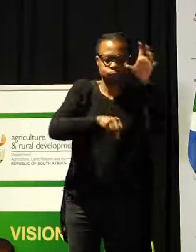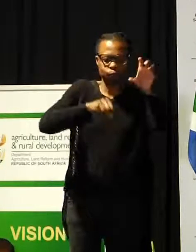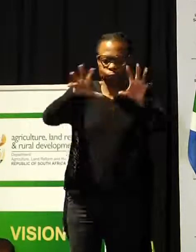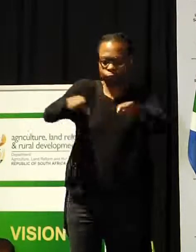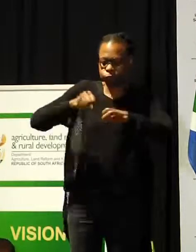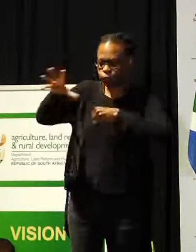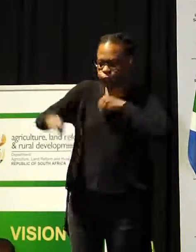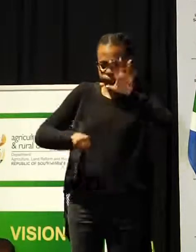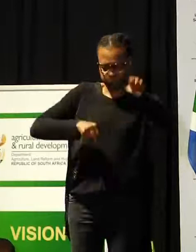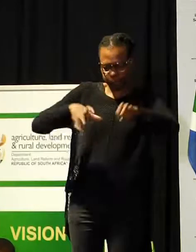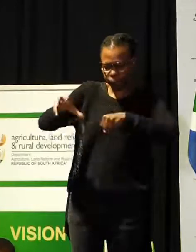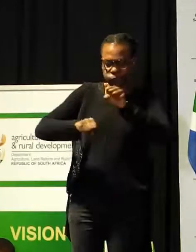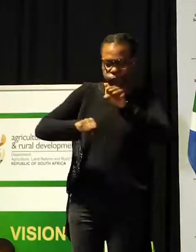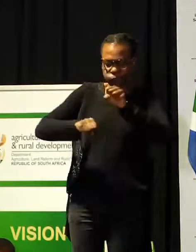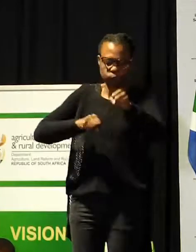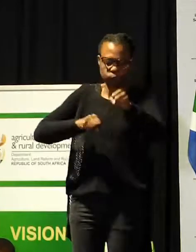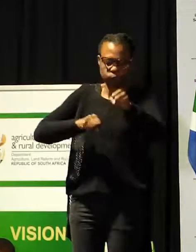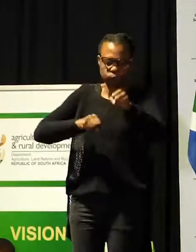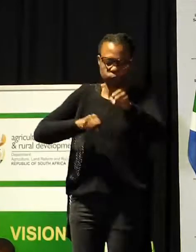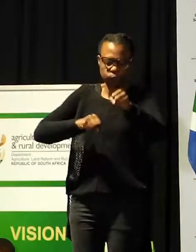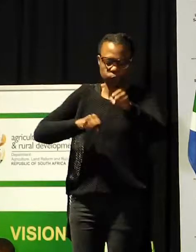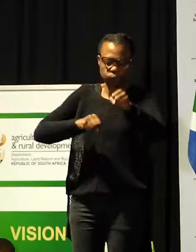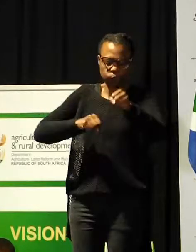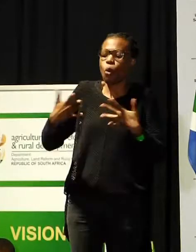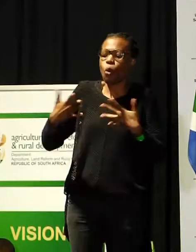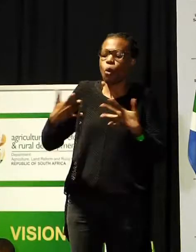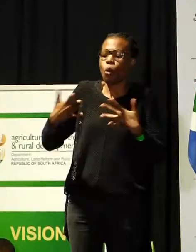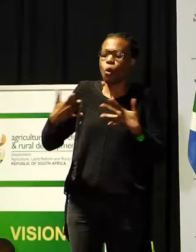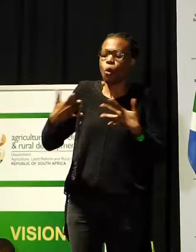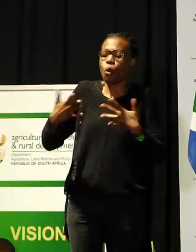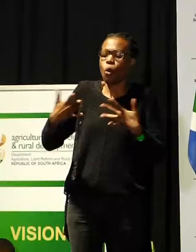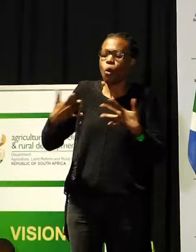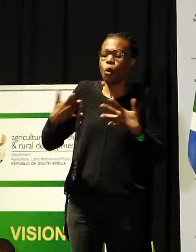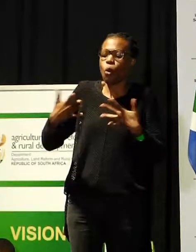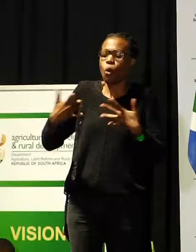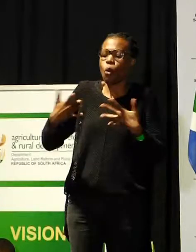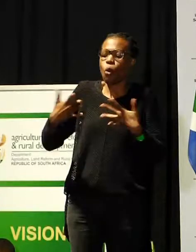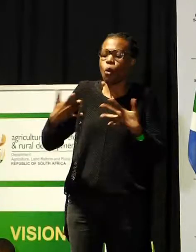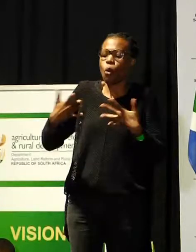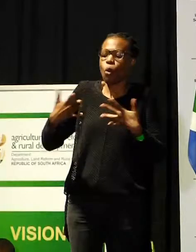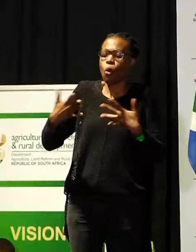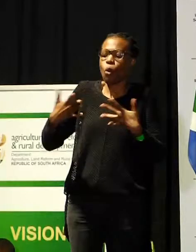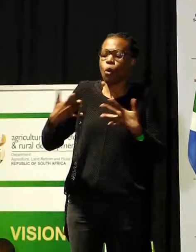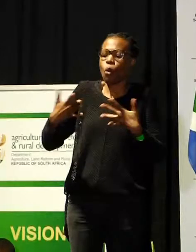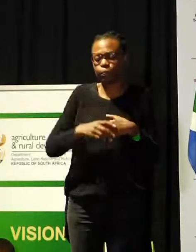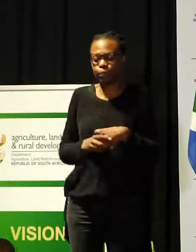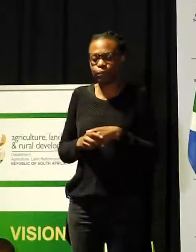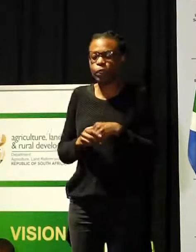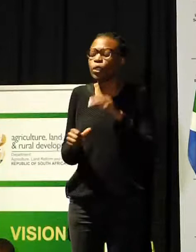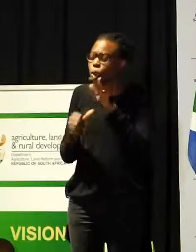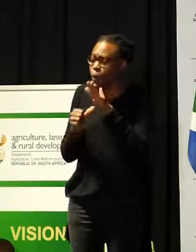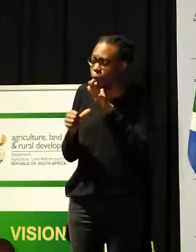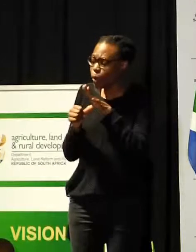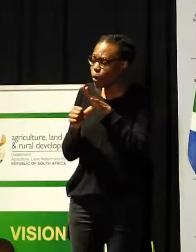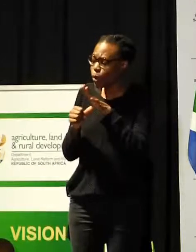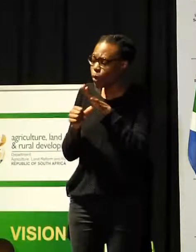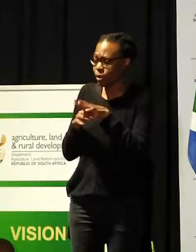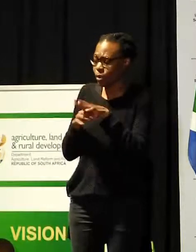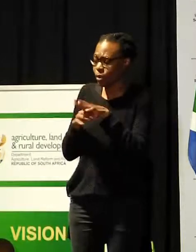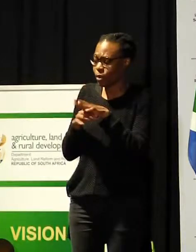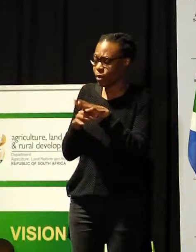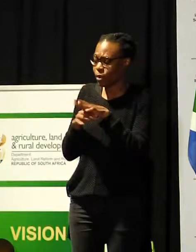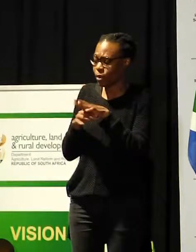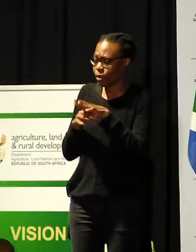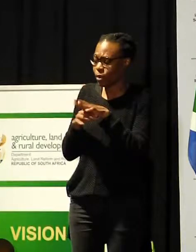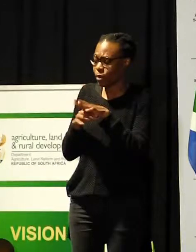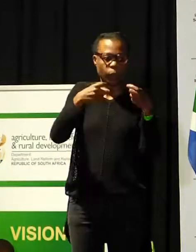or repossession by banks or financial institutions in these communities. The department needs to intervene urgently. This